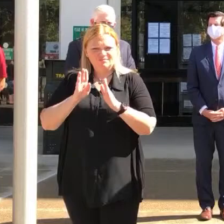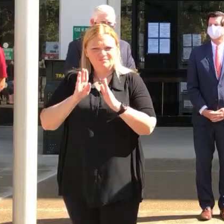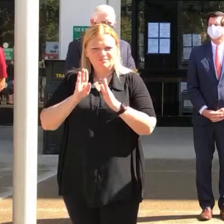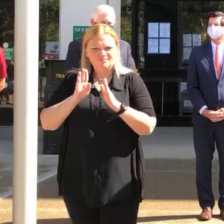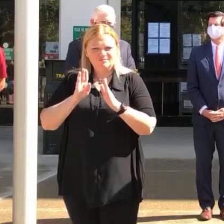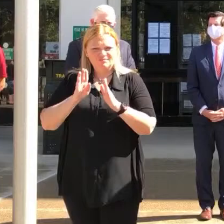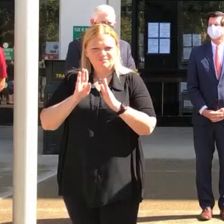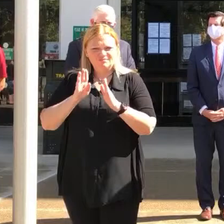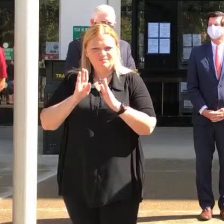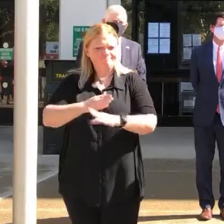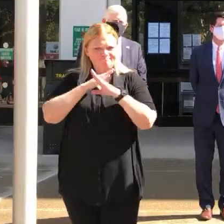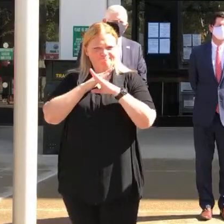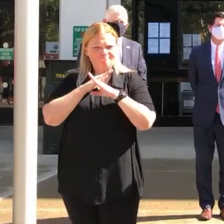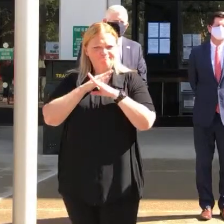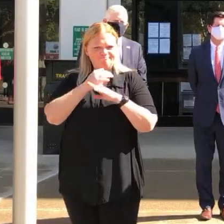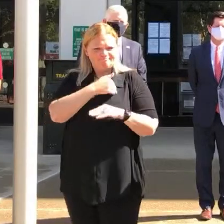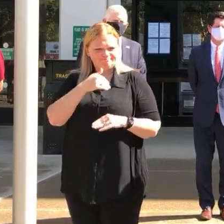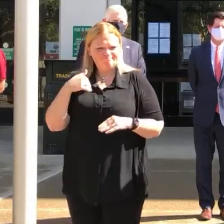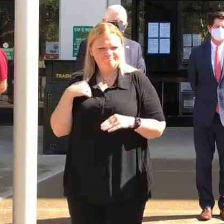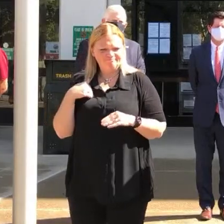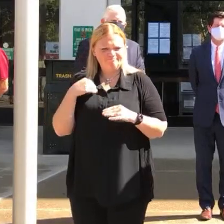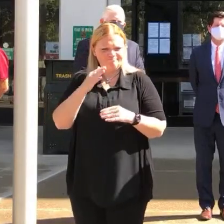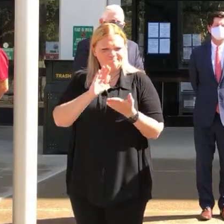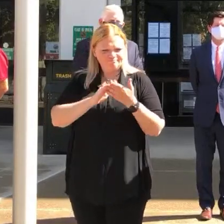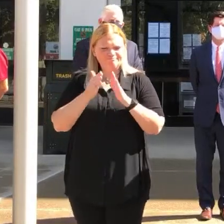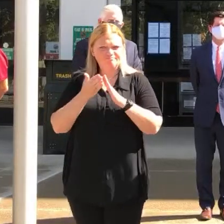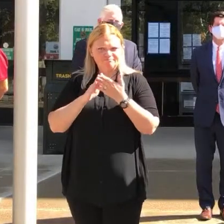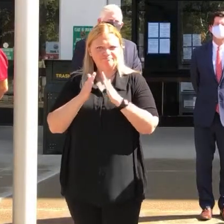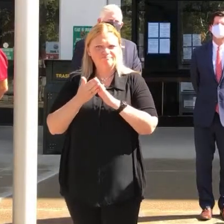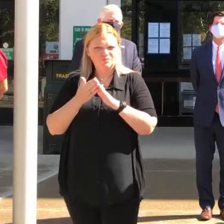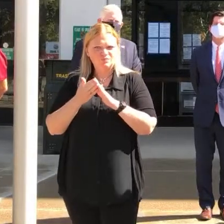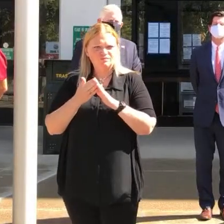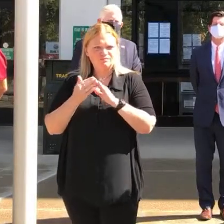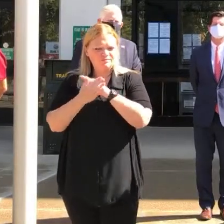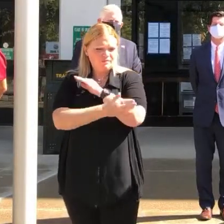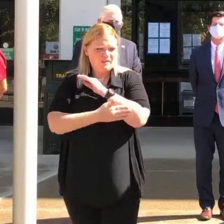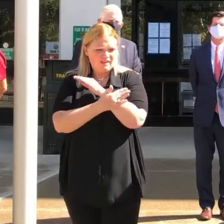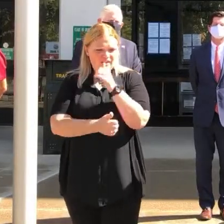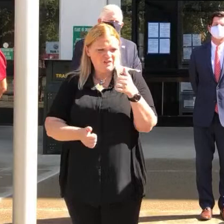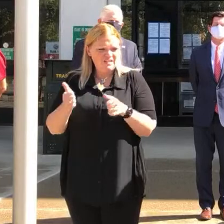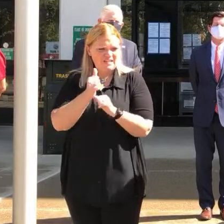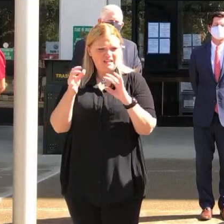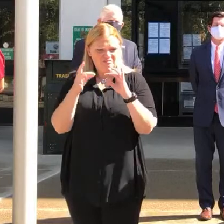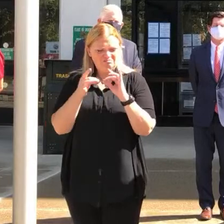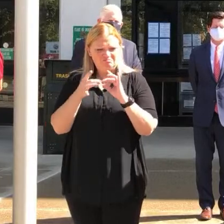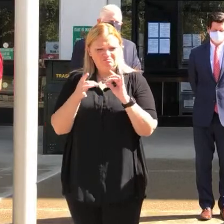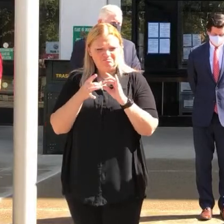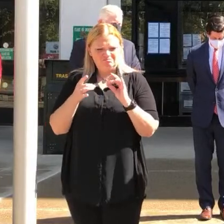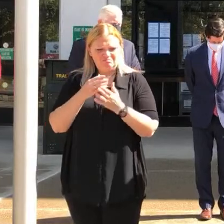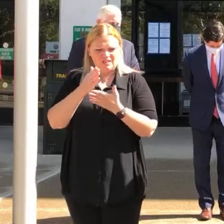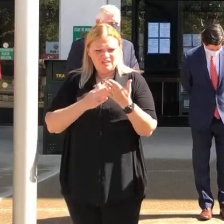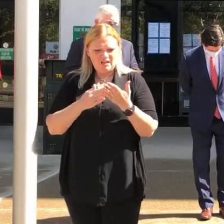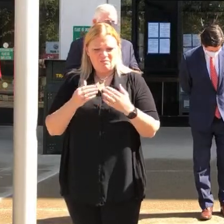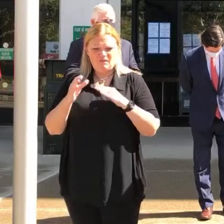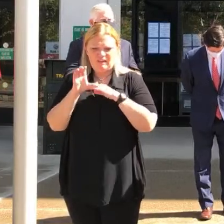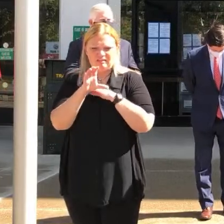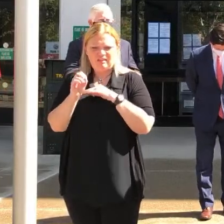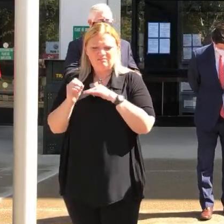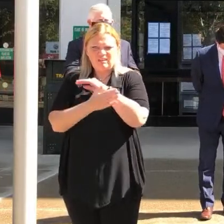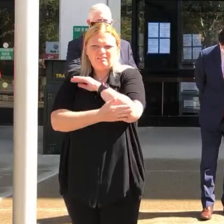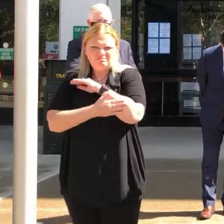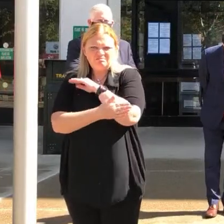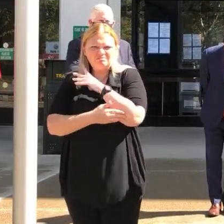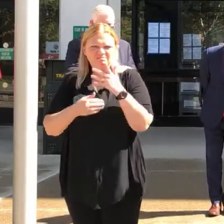to protect members of our community. The county executive mentioned some of the county staff.